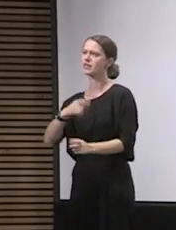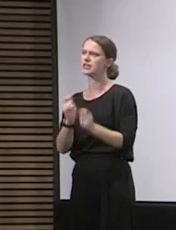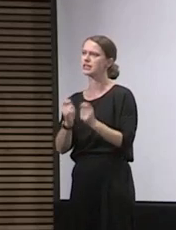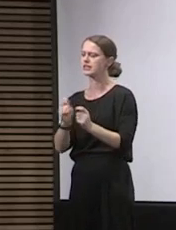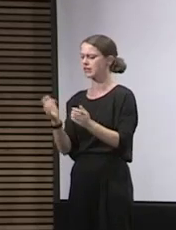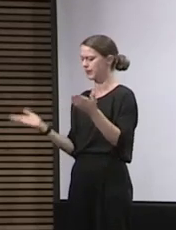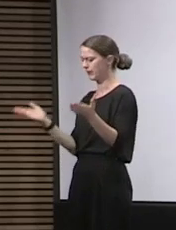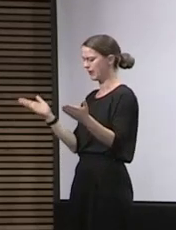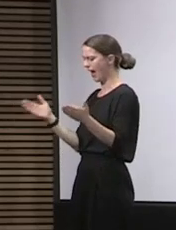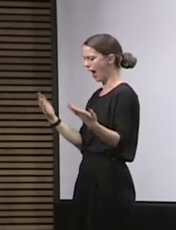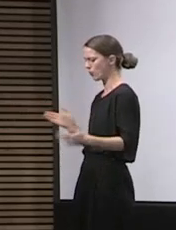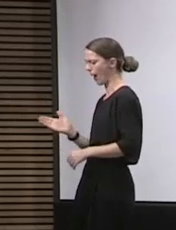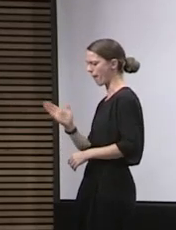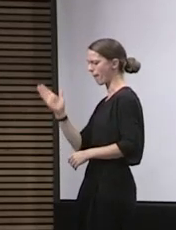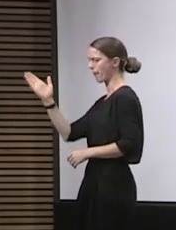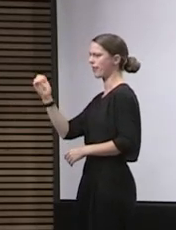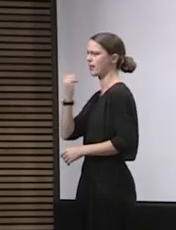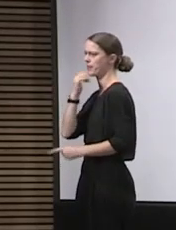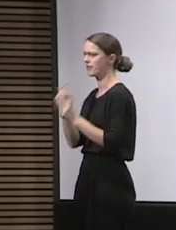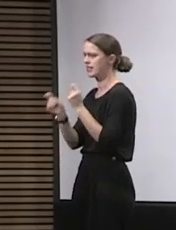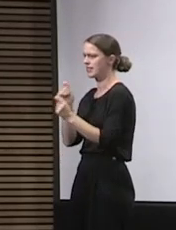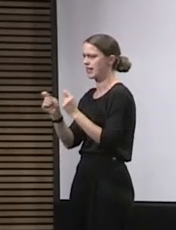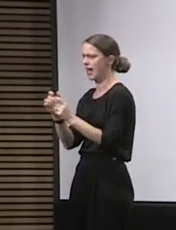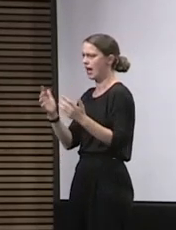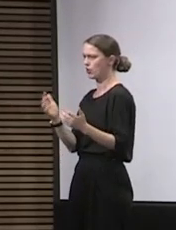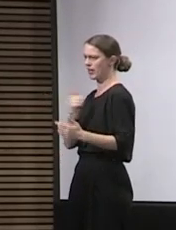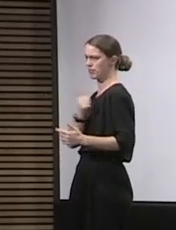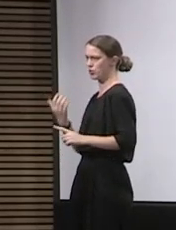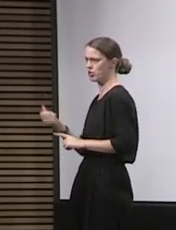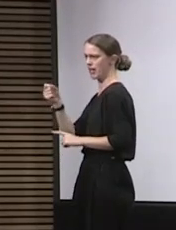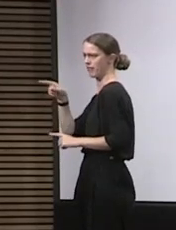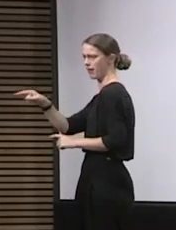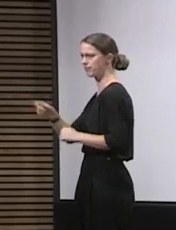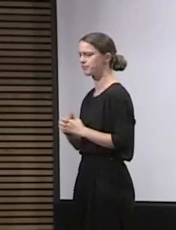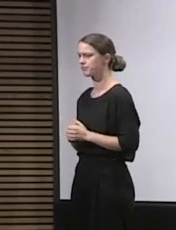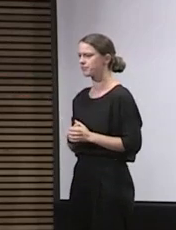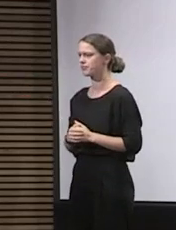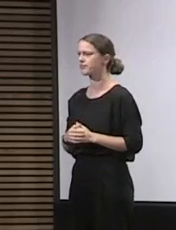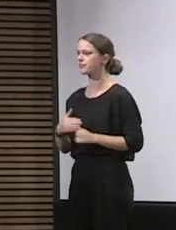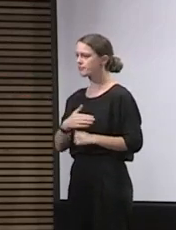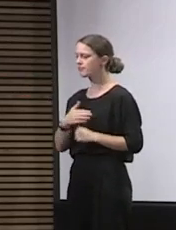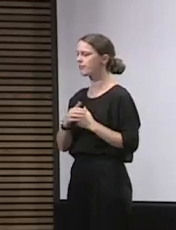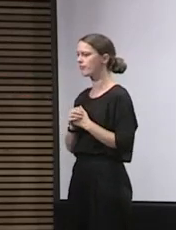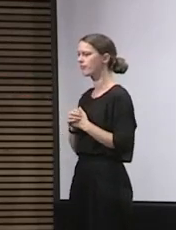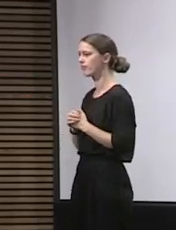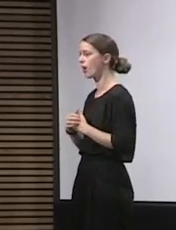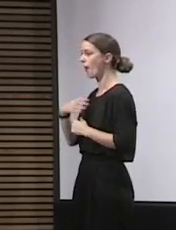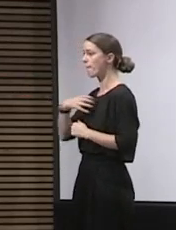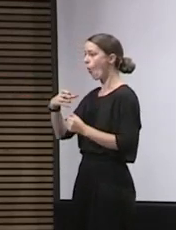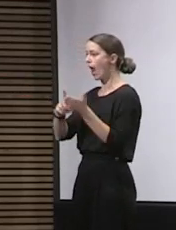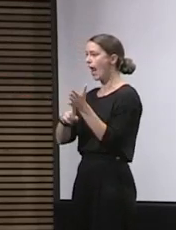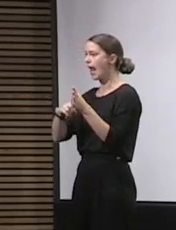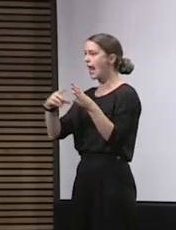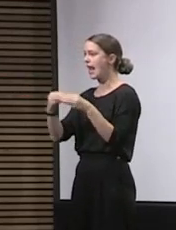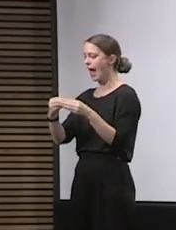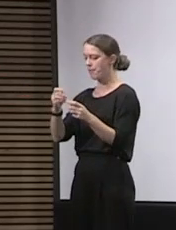How do you get from where we are now to 5,000, and when do you expect us to get there? So one of the ways that we're doing that is we are bringing on more labs who can actually